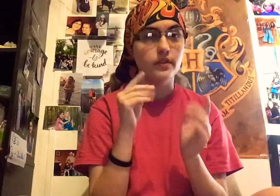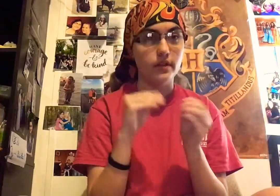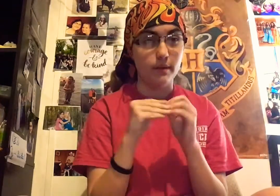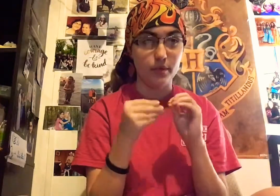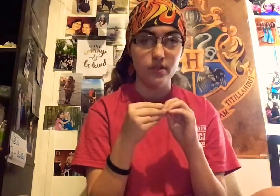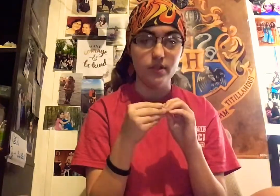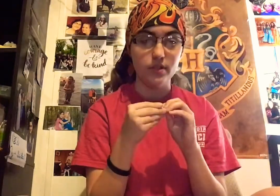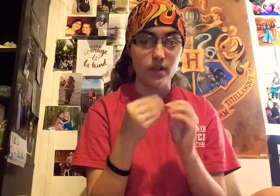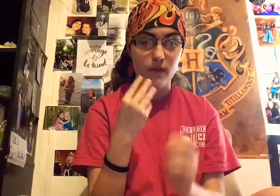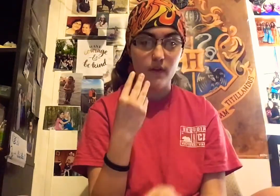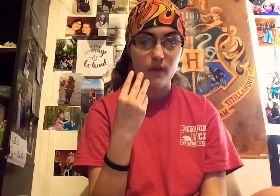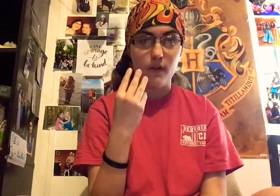numbers